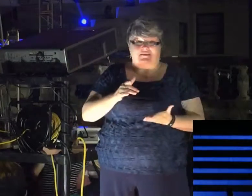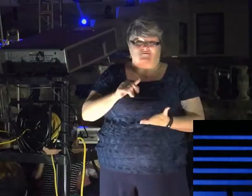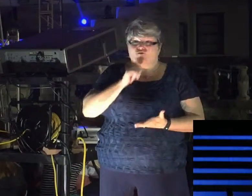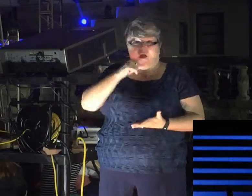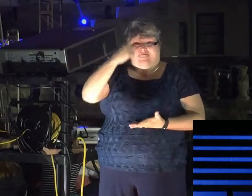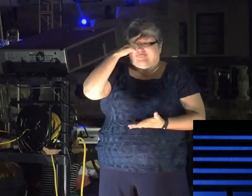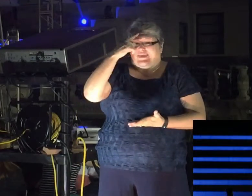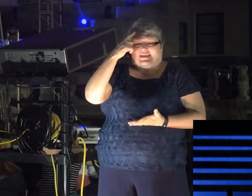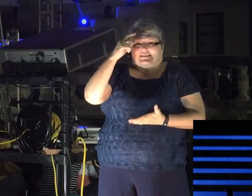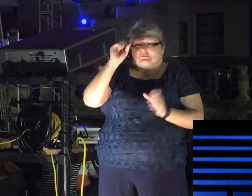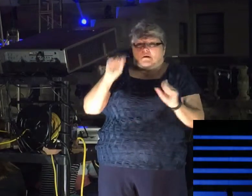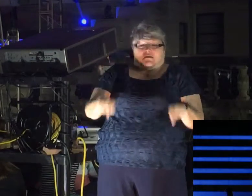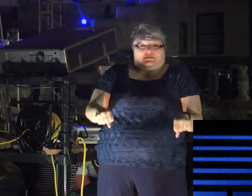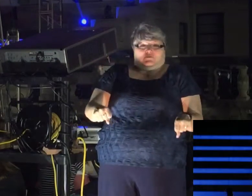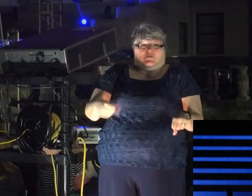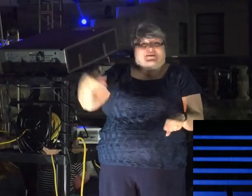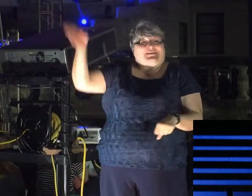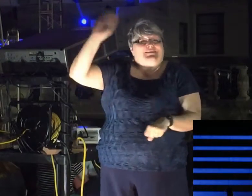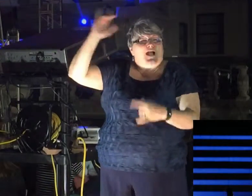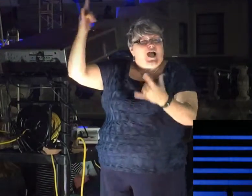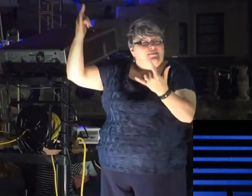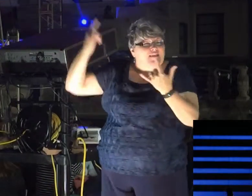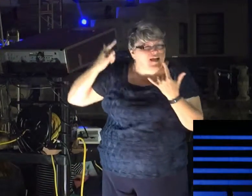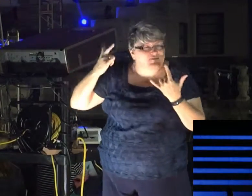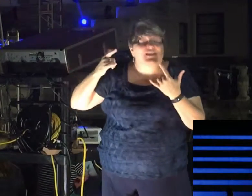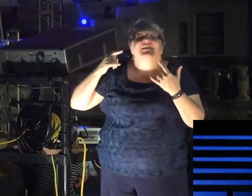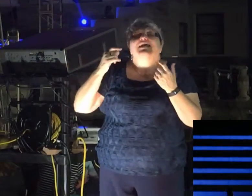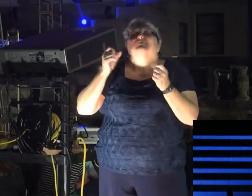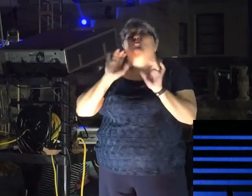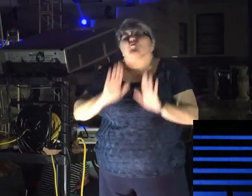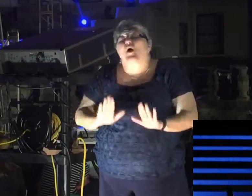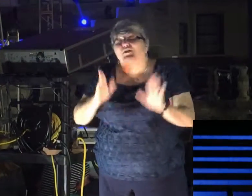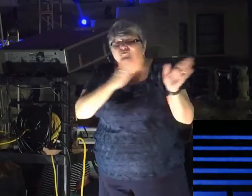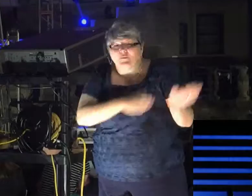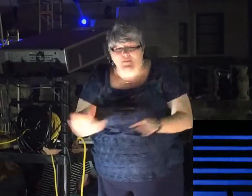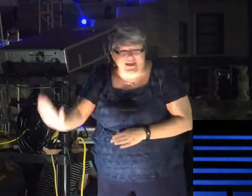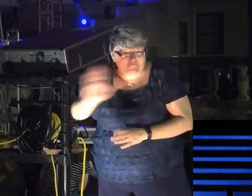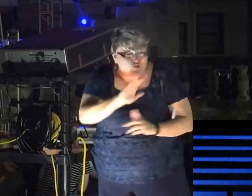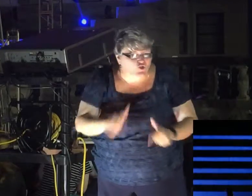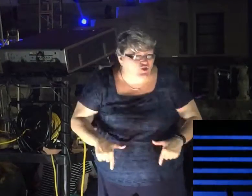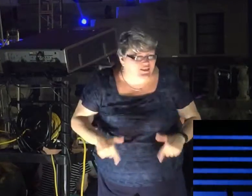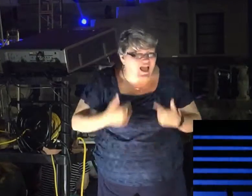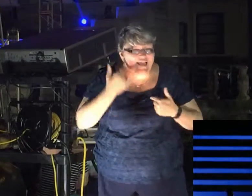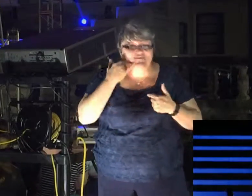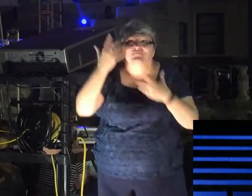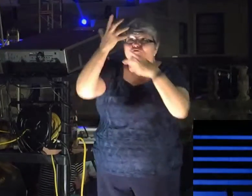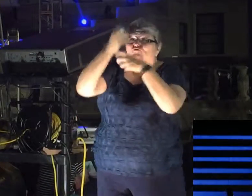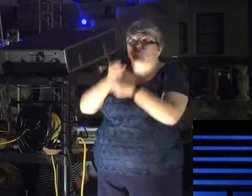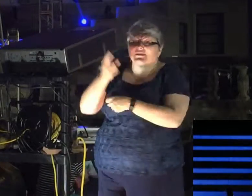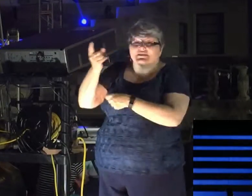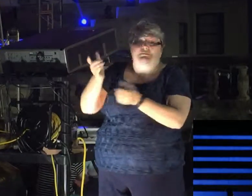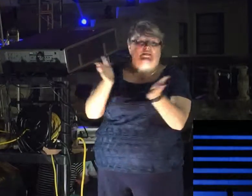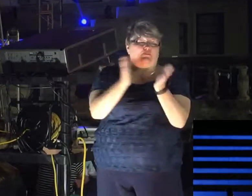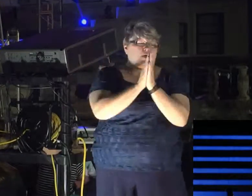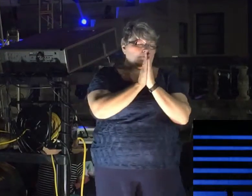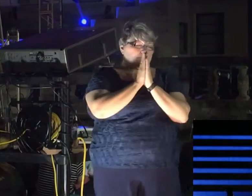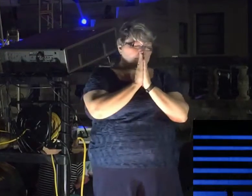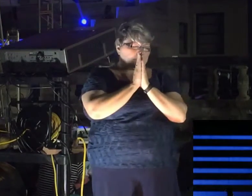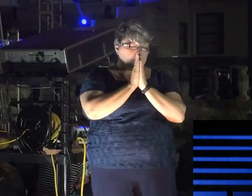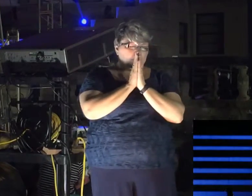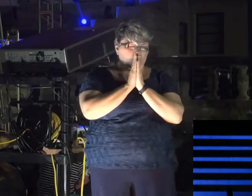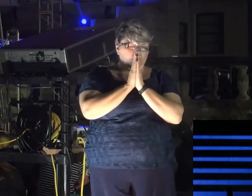not think is even possible now, because God loves you and he has a wonderful plan for your life if you trust him.